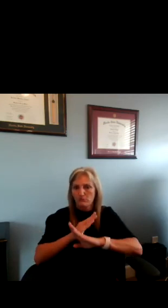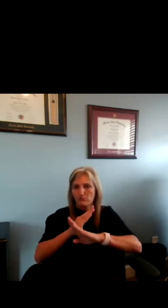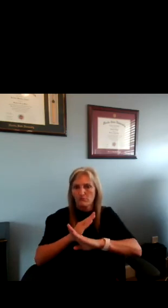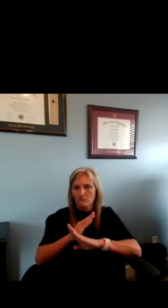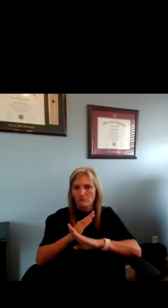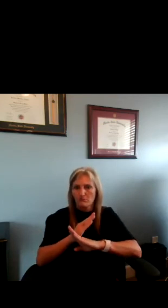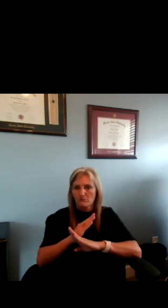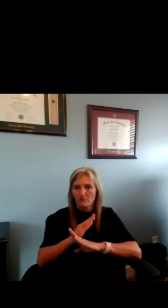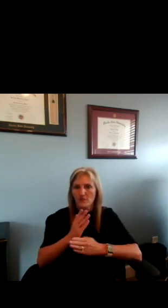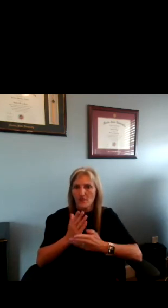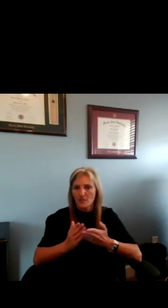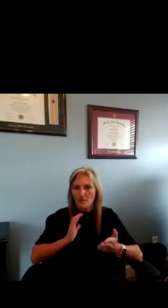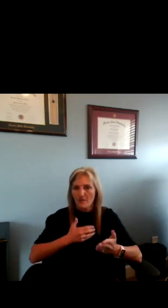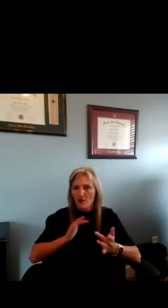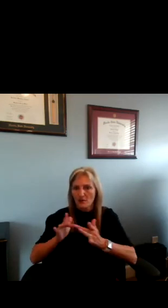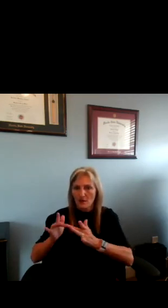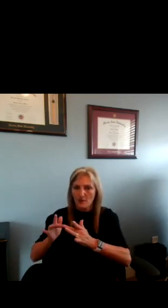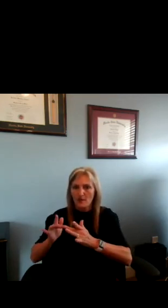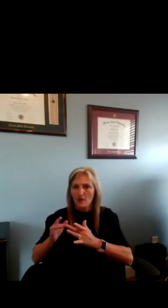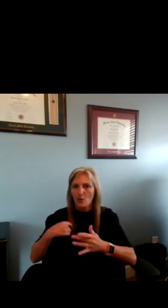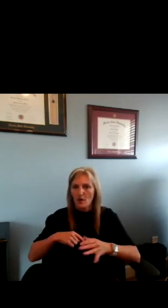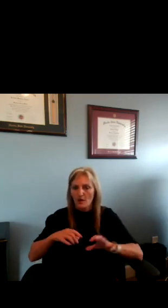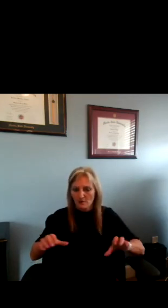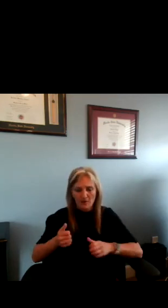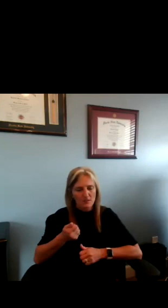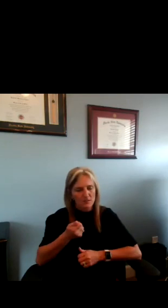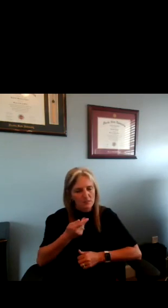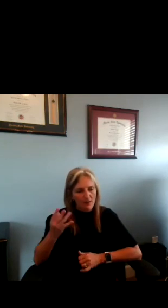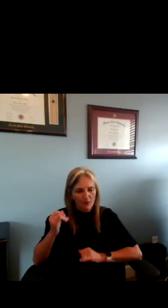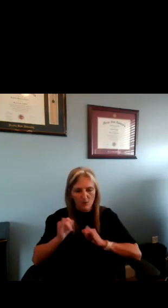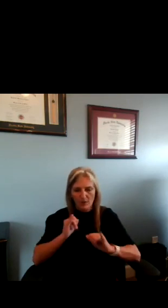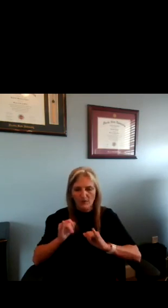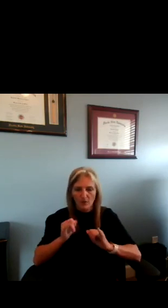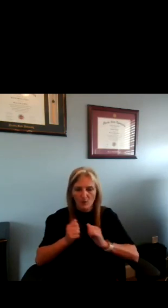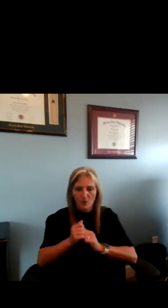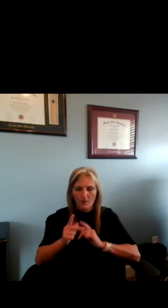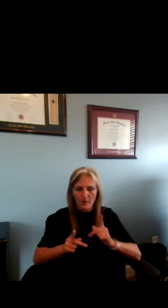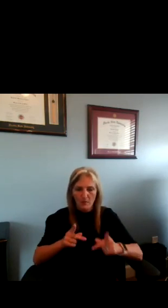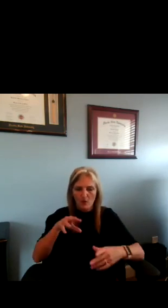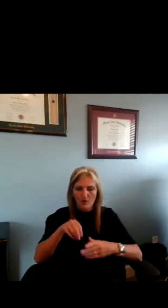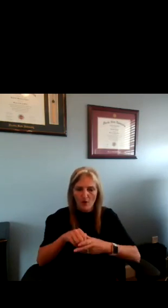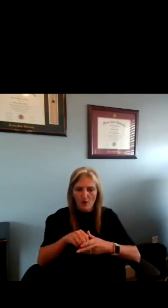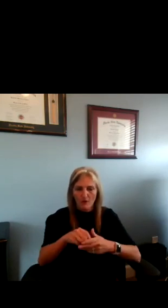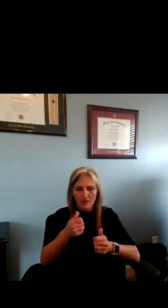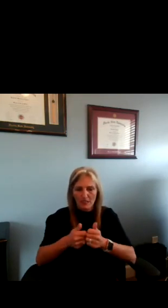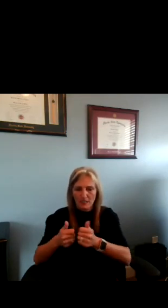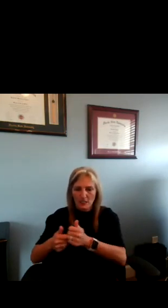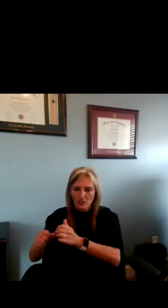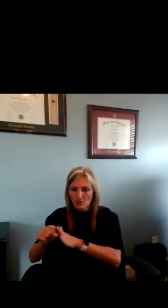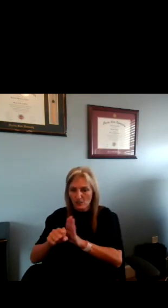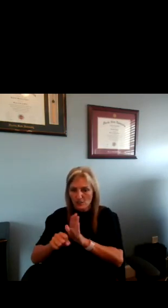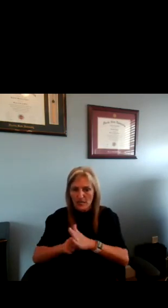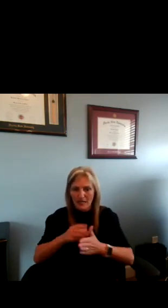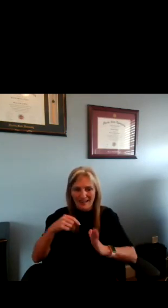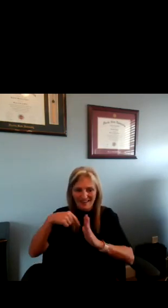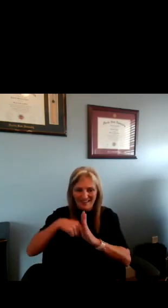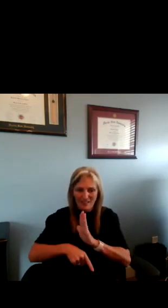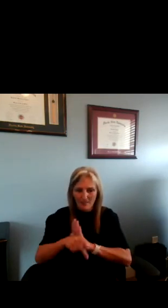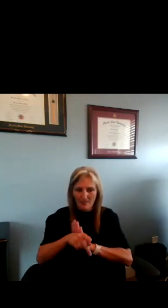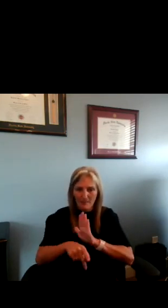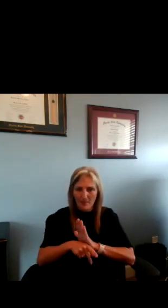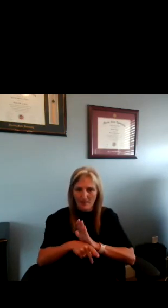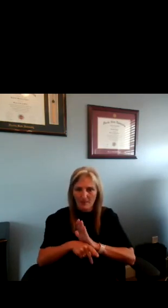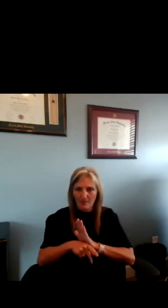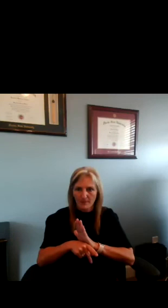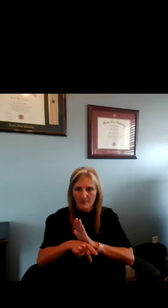of our network. We've conducted a number of interviews with stakeholders in each of our network states, along with an in-depth policy and document